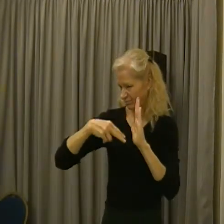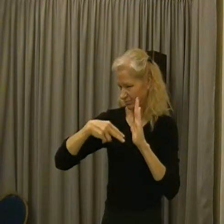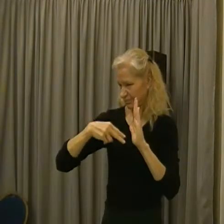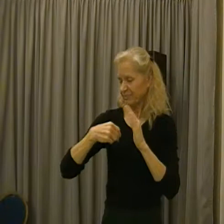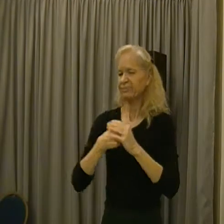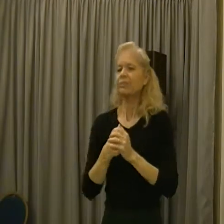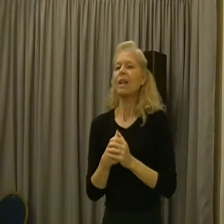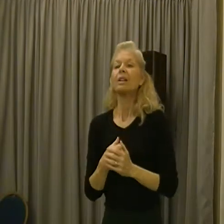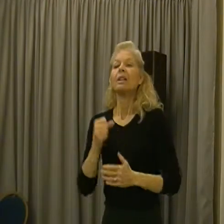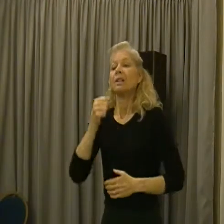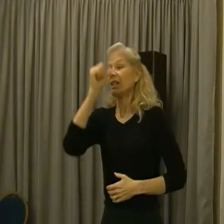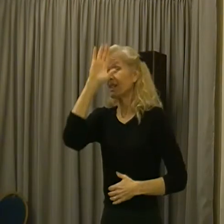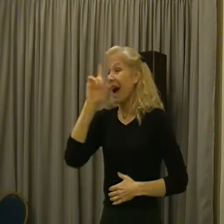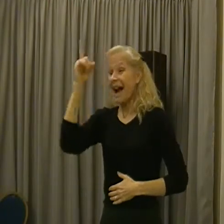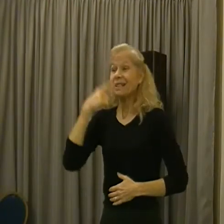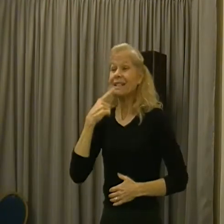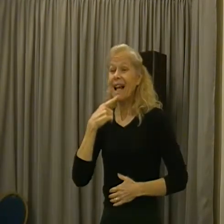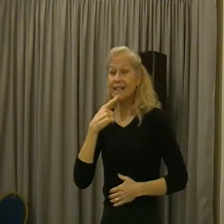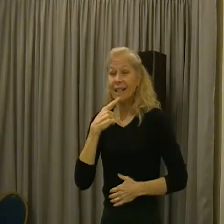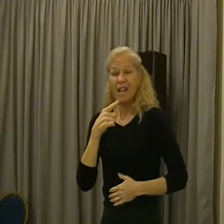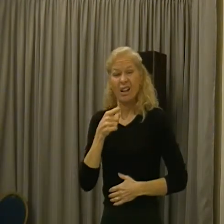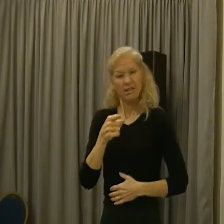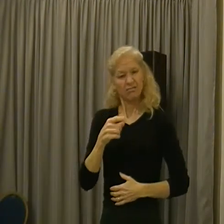God said, I want people to glory in the fact that he knoweth me.